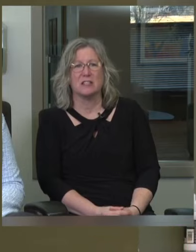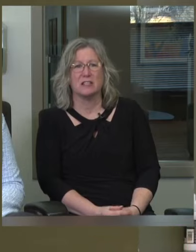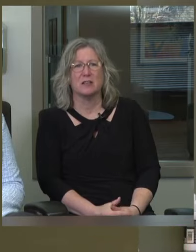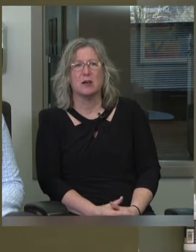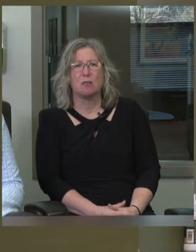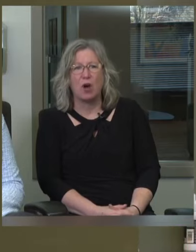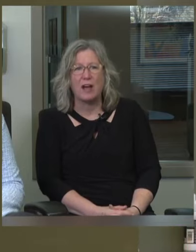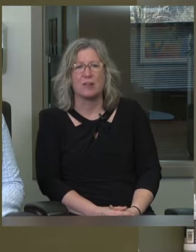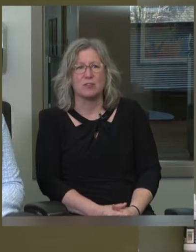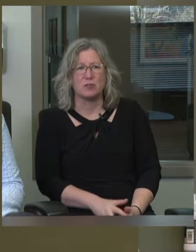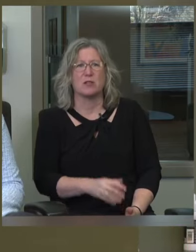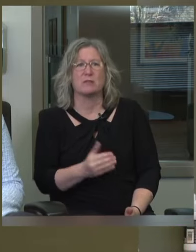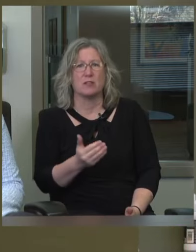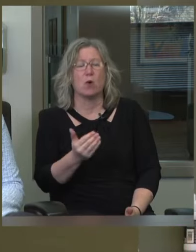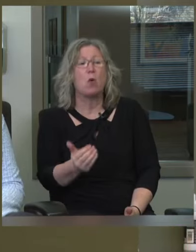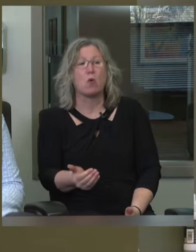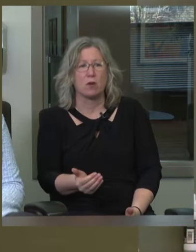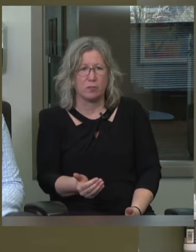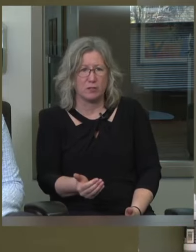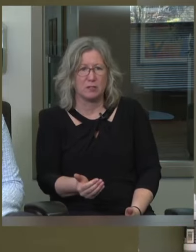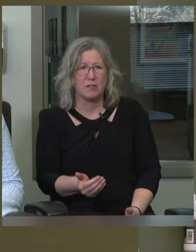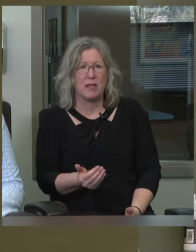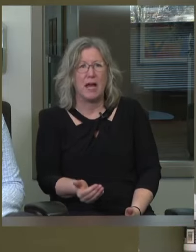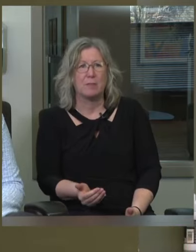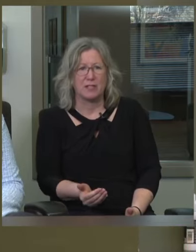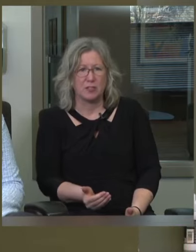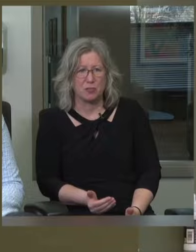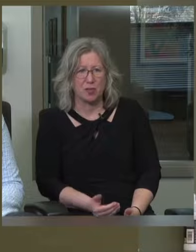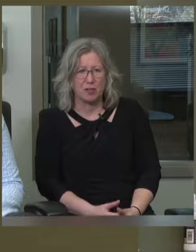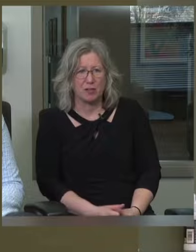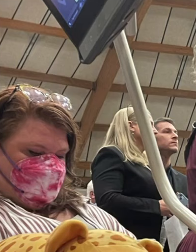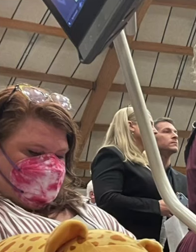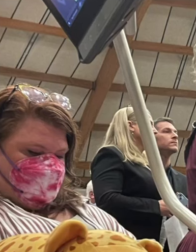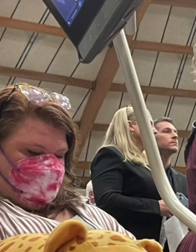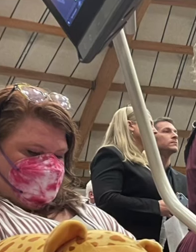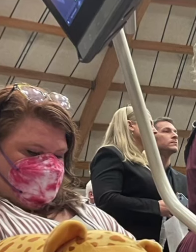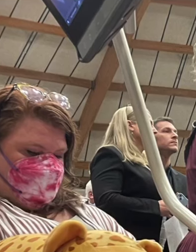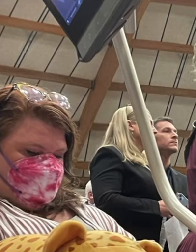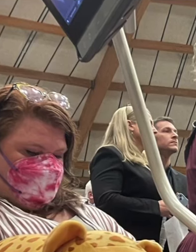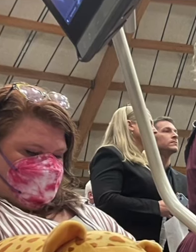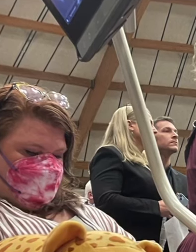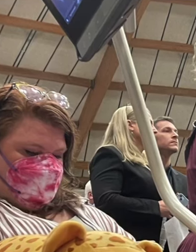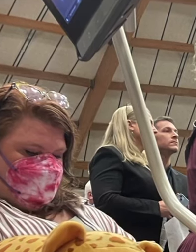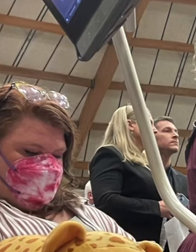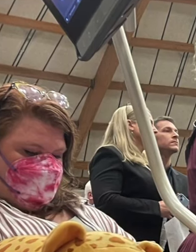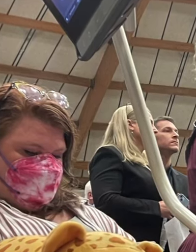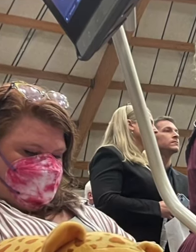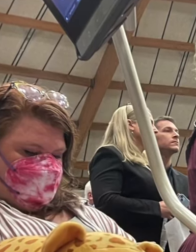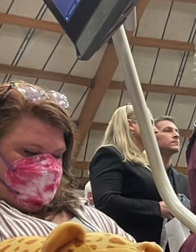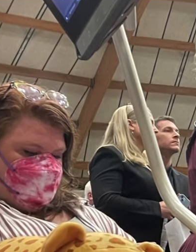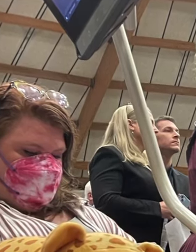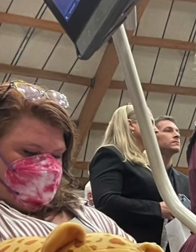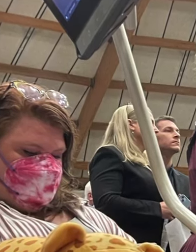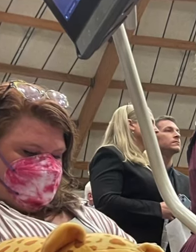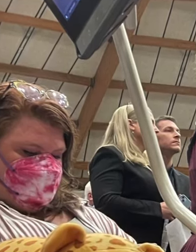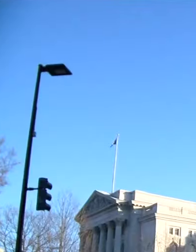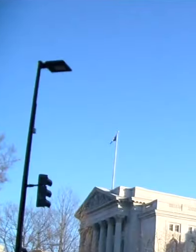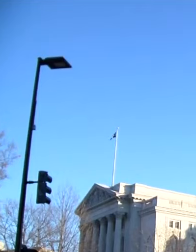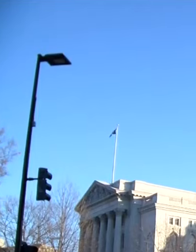prior to something horrible happening to her. For years, she's been working to get $2 million in the state budget